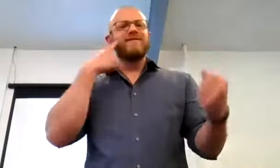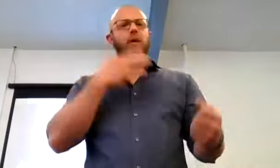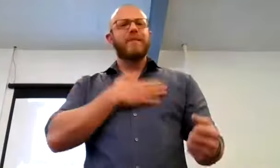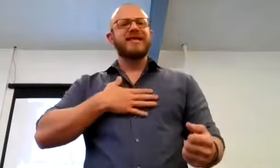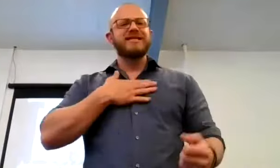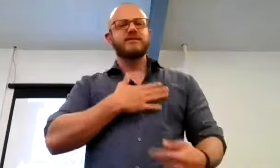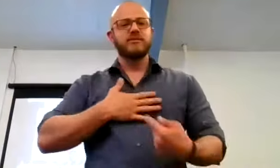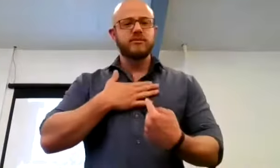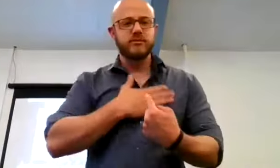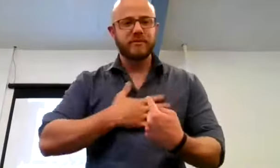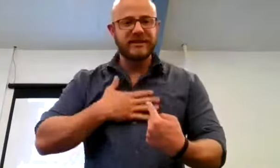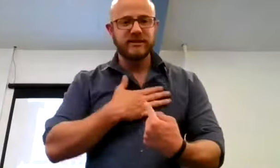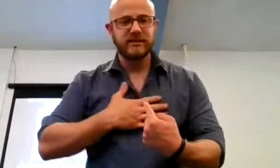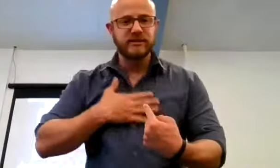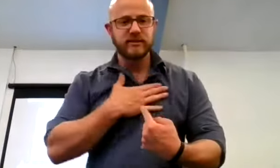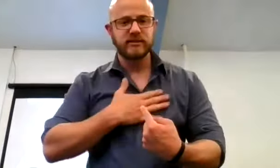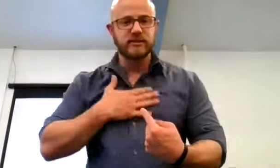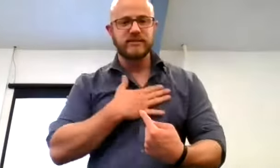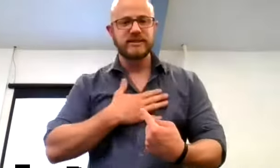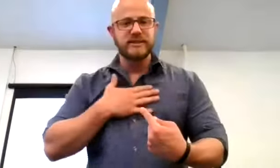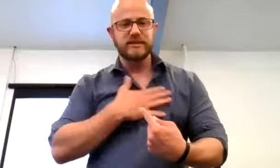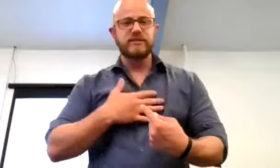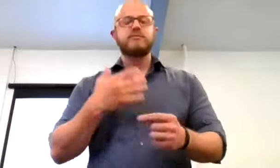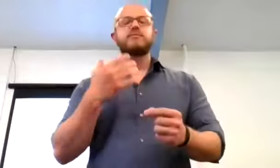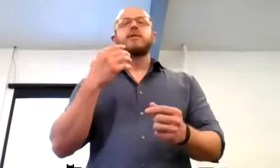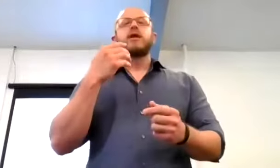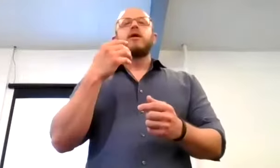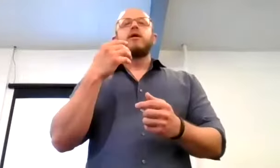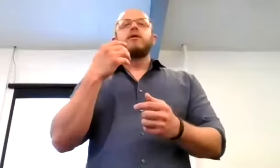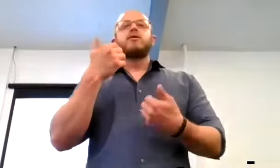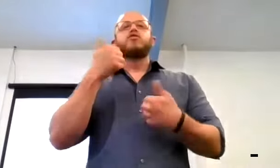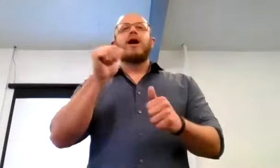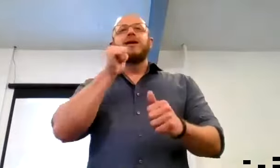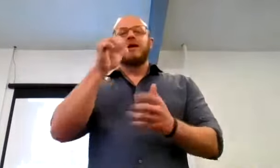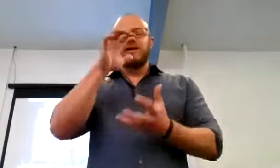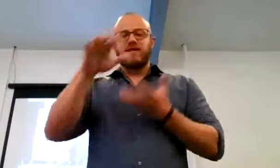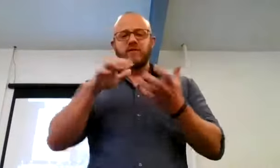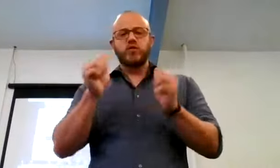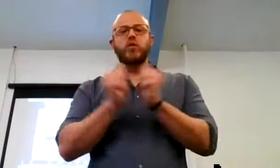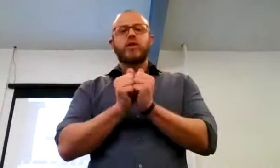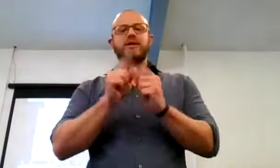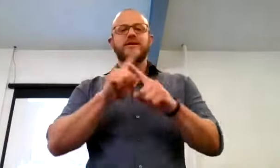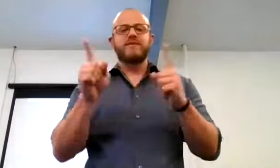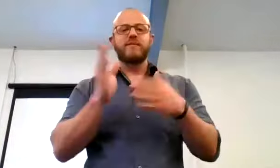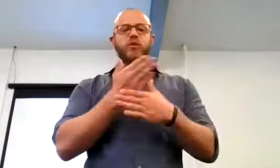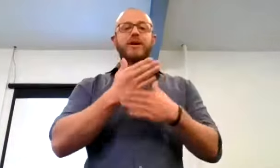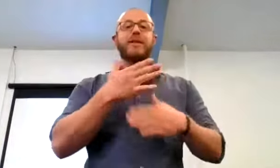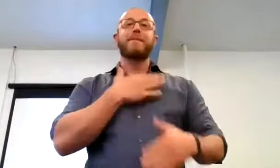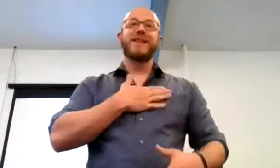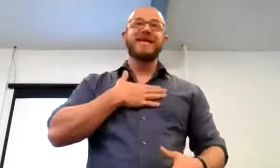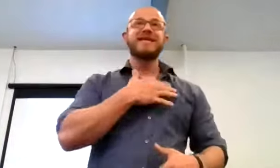the sign for please, you see this on your chest? try to not make you, I want to make you not confused